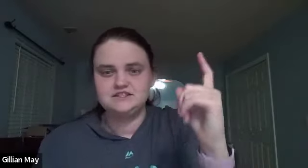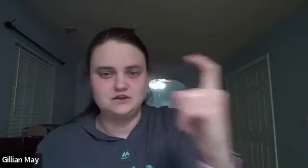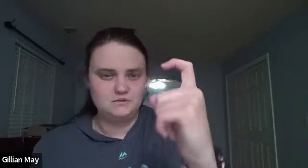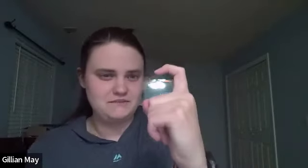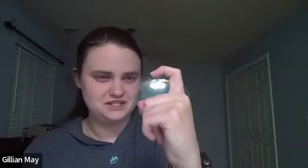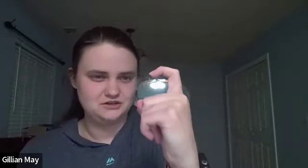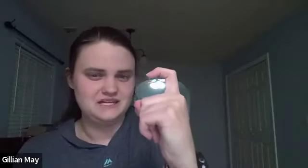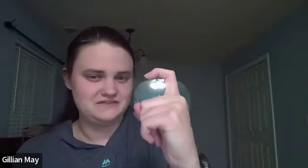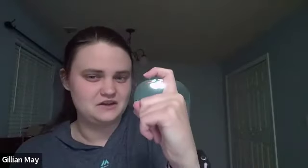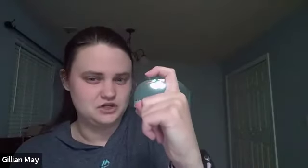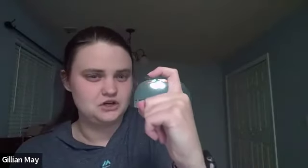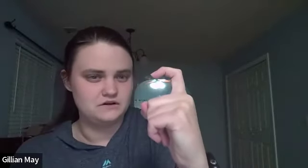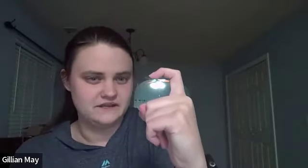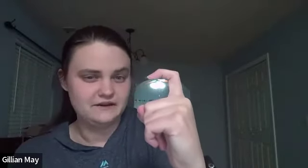you want to make sure you get that good curve in there.